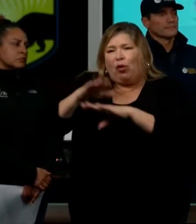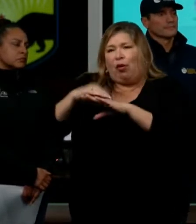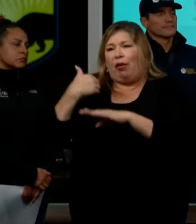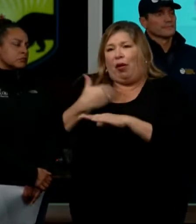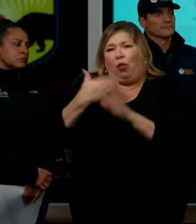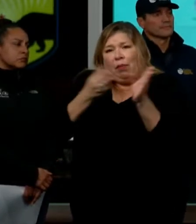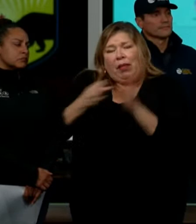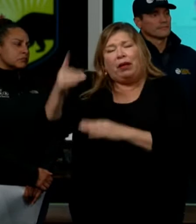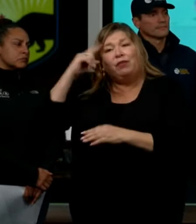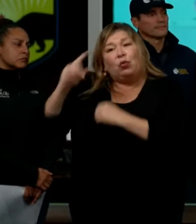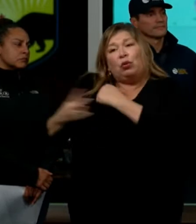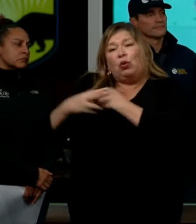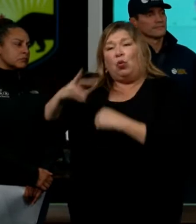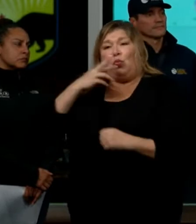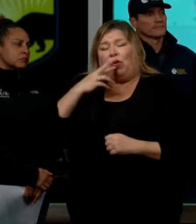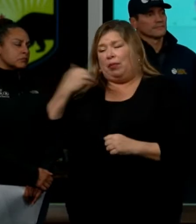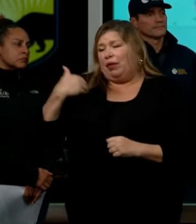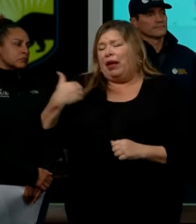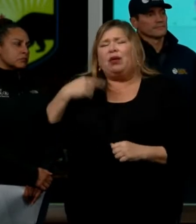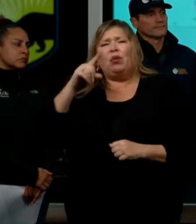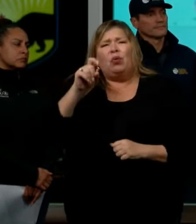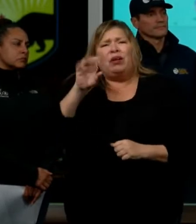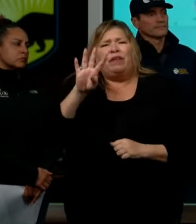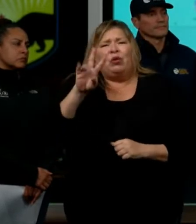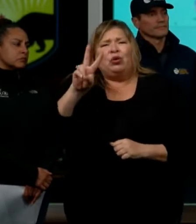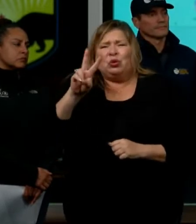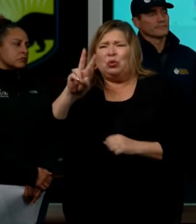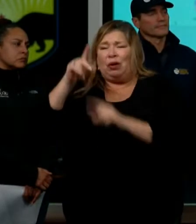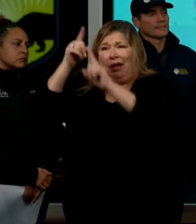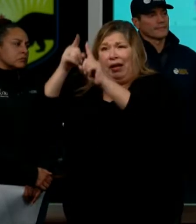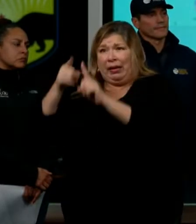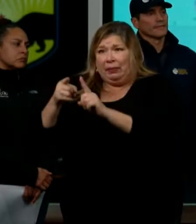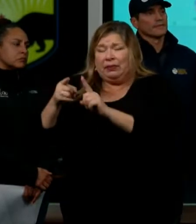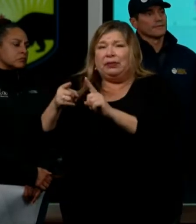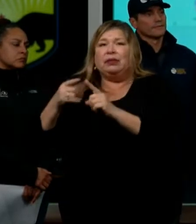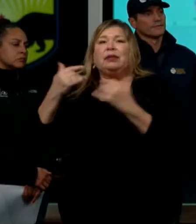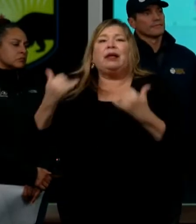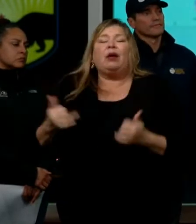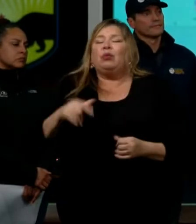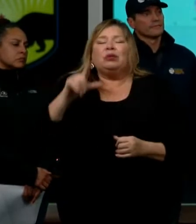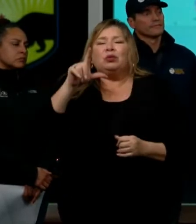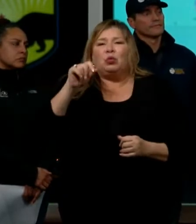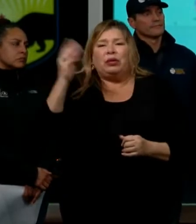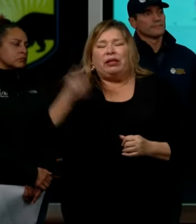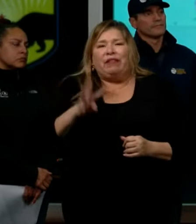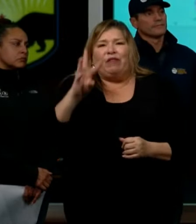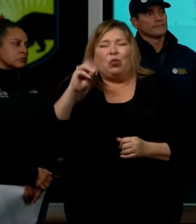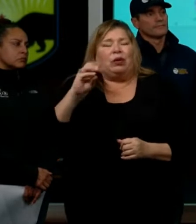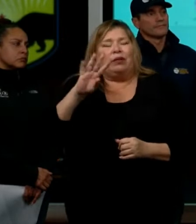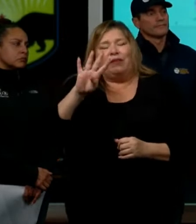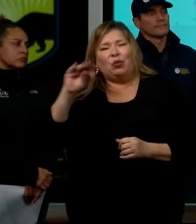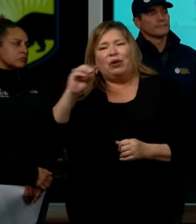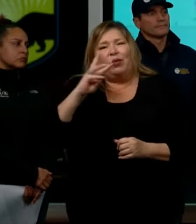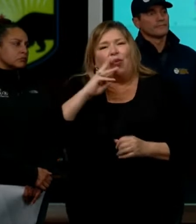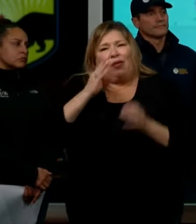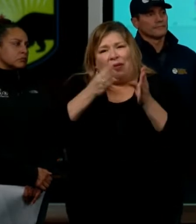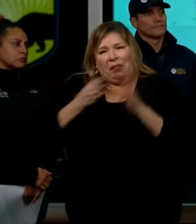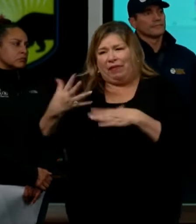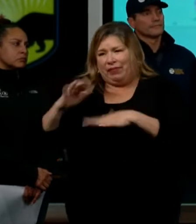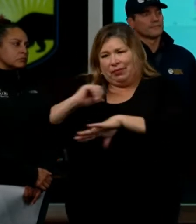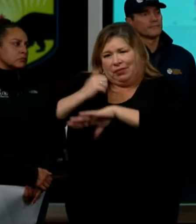from 142 action items a few years ago to a 2040 water plan we put out in August of last